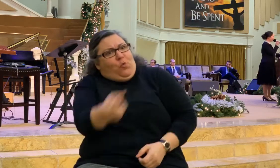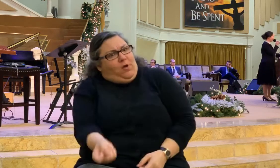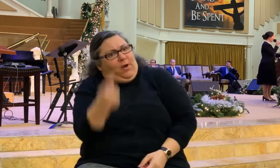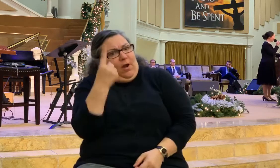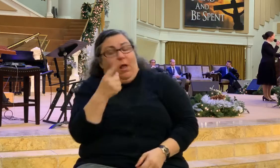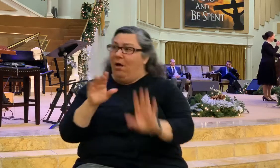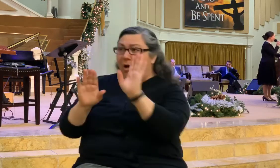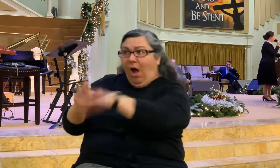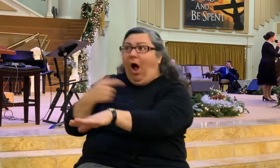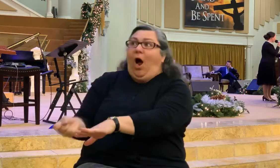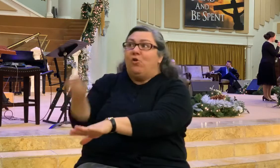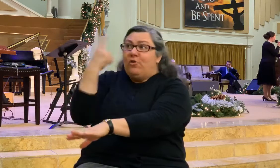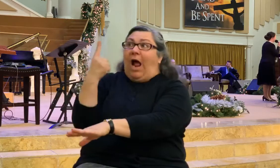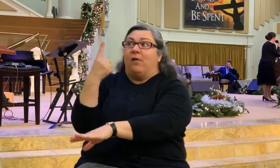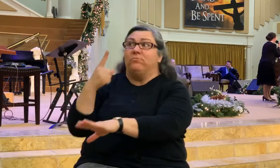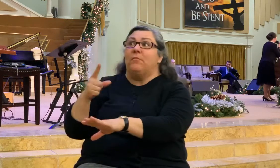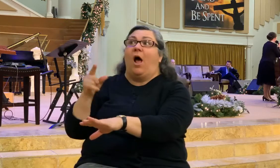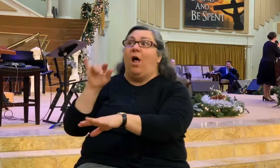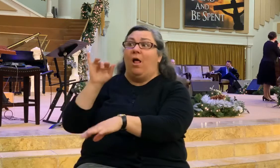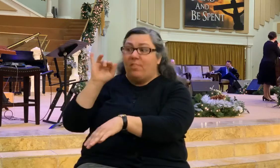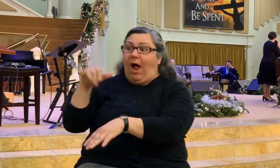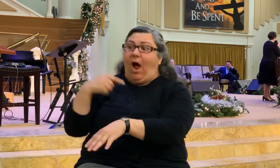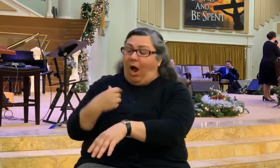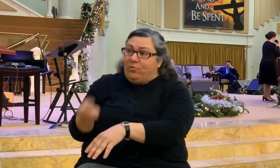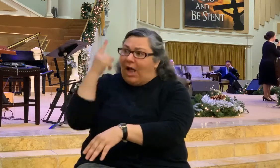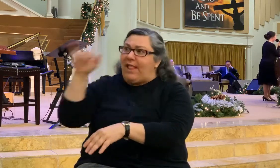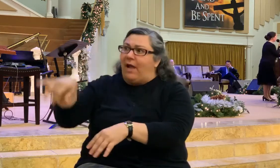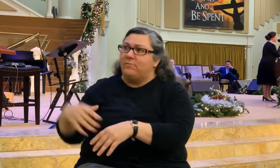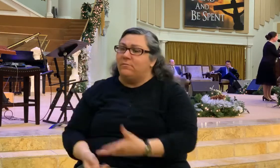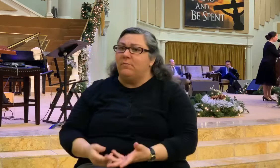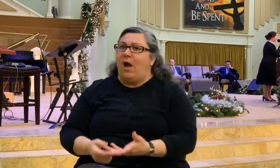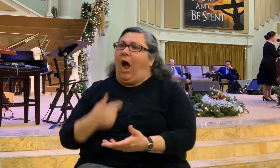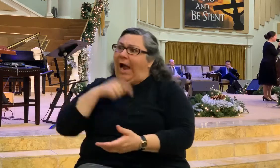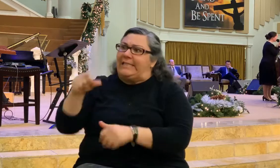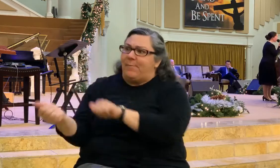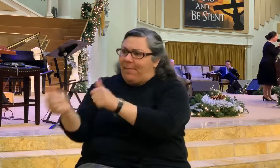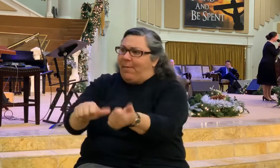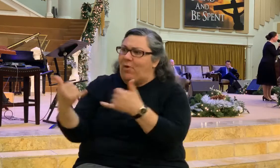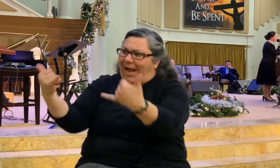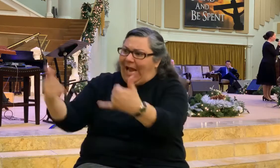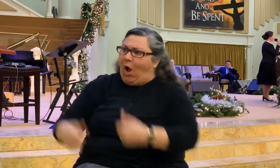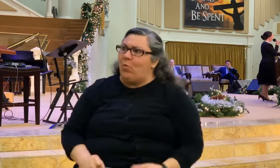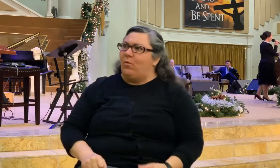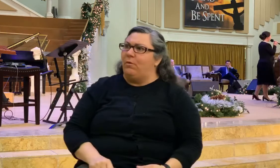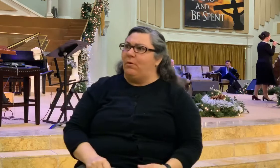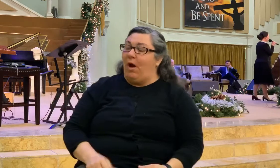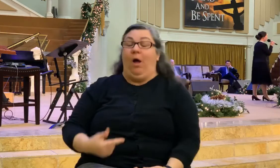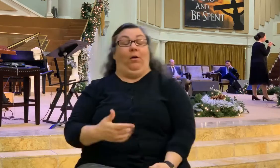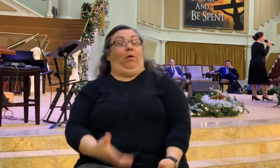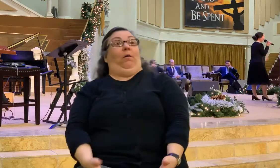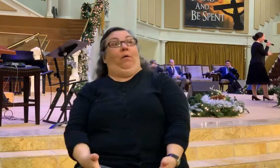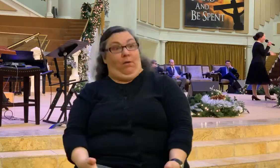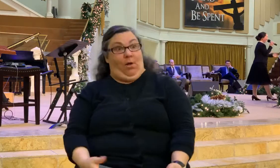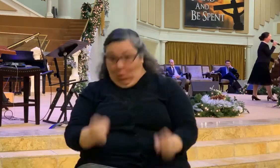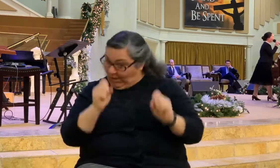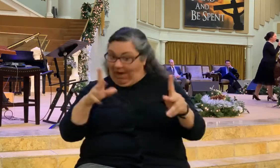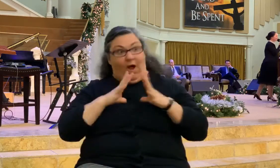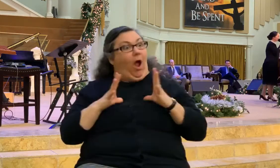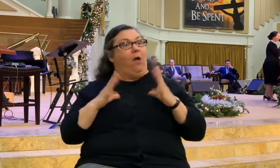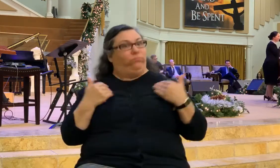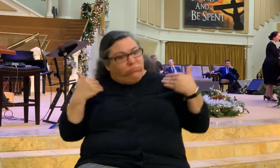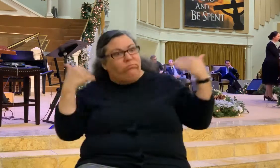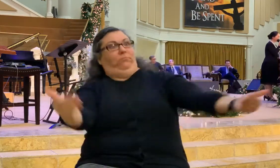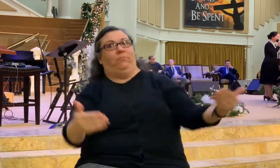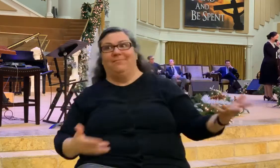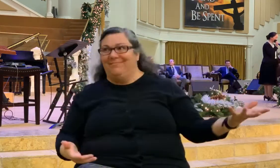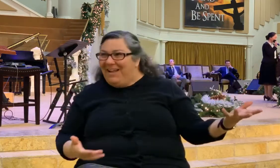I understand. Está claro, está claro. She said, I need to get baptized right now. I said, okay,